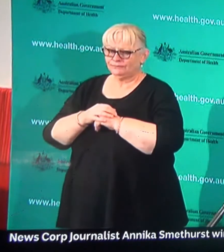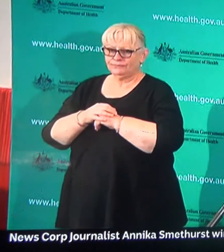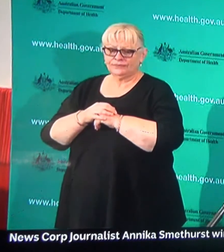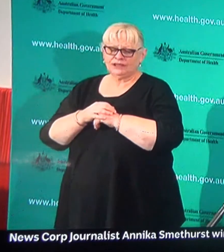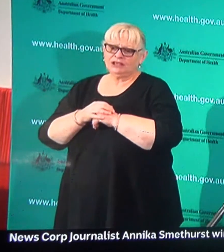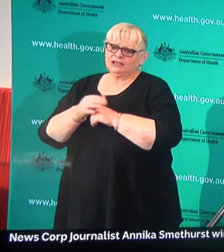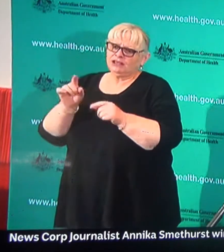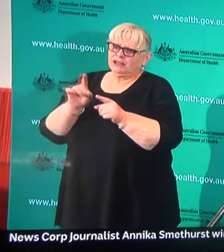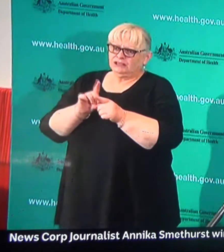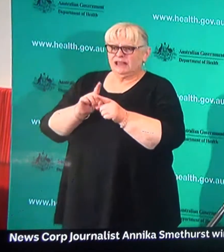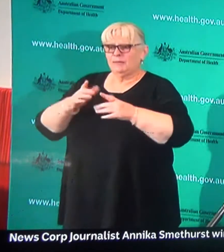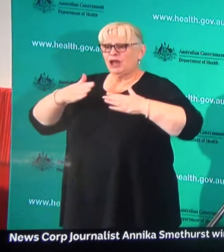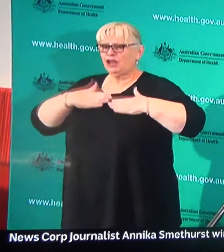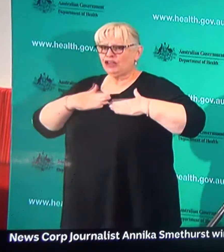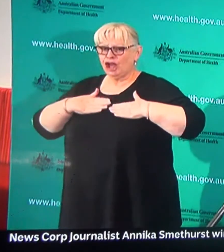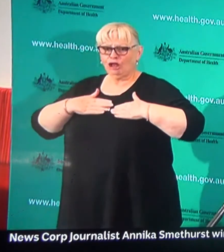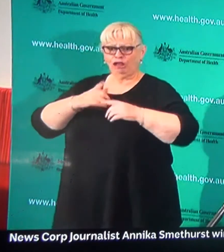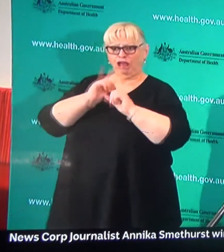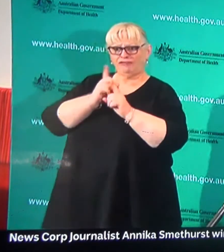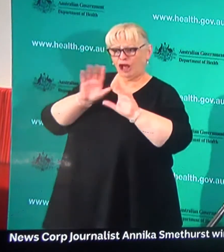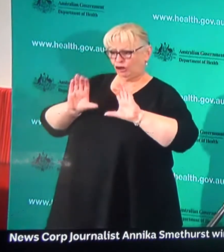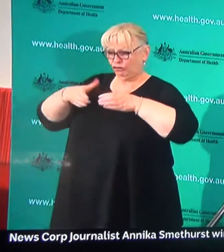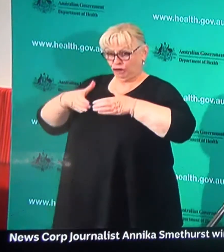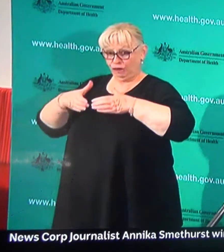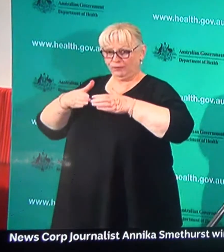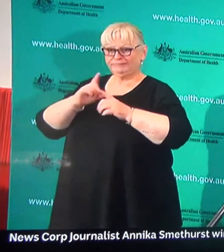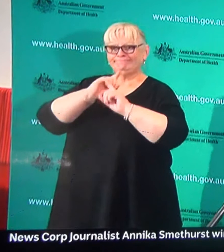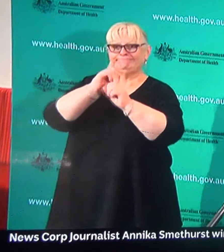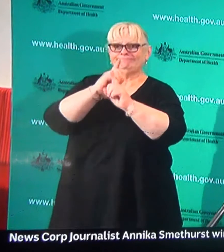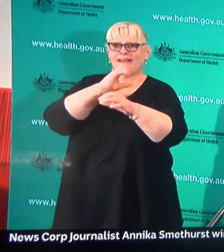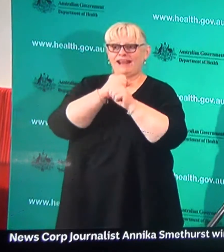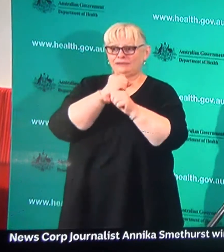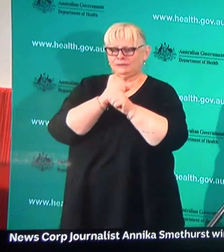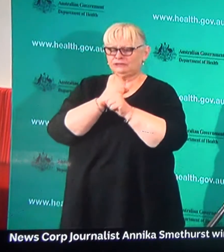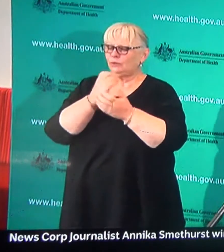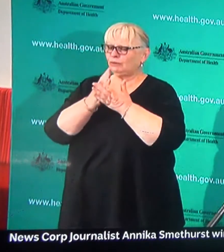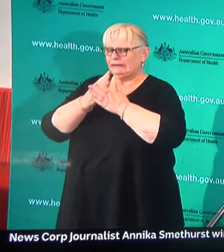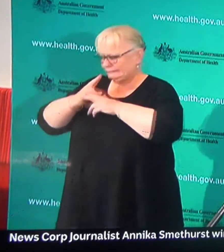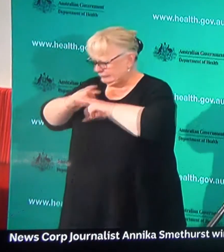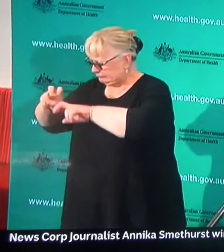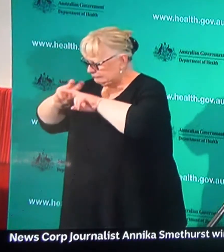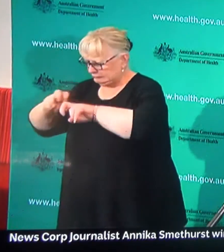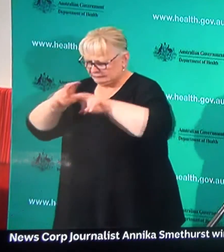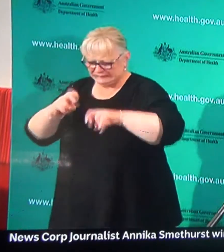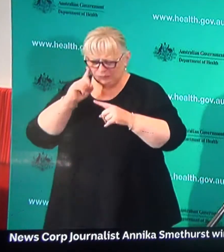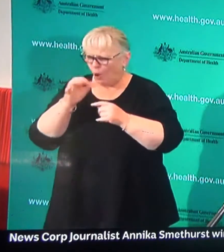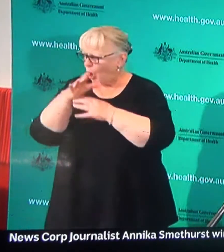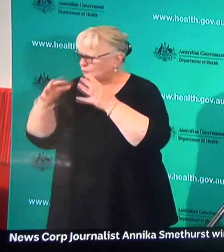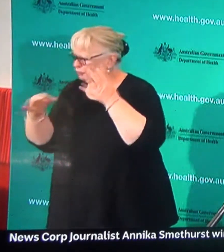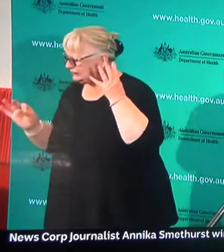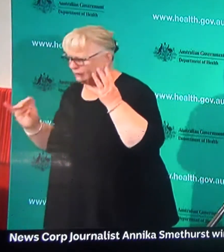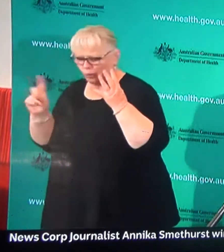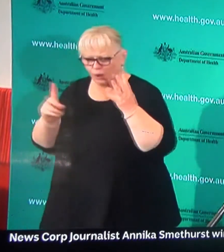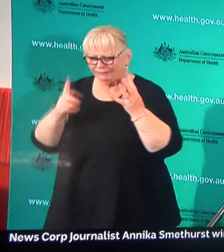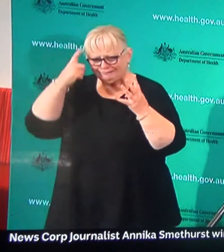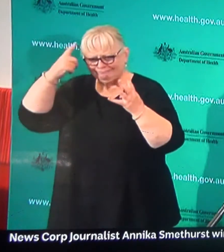we, as the health advisors to government, deeply and thoroughly explore the options and consider how the virus may